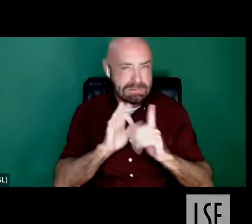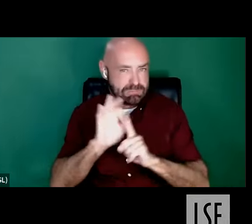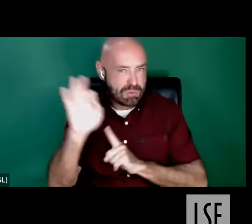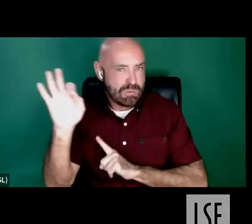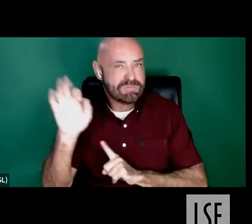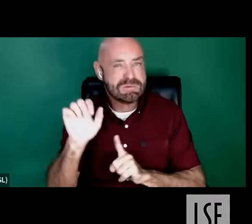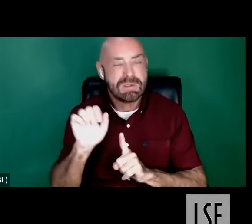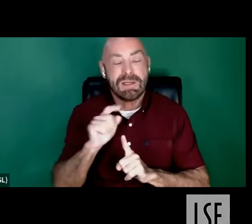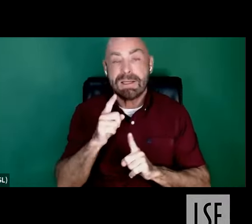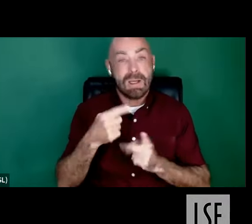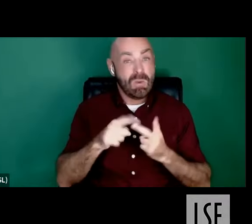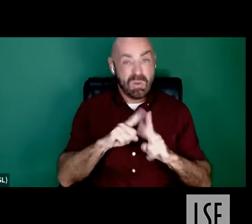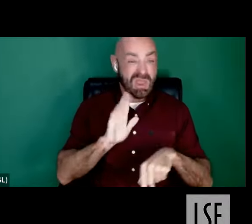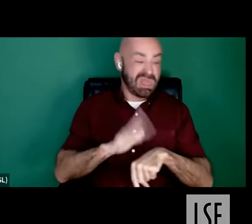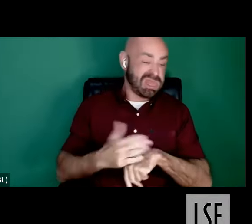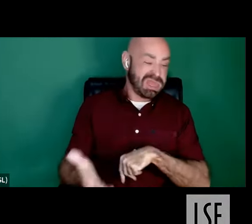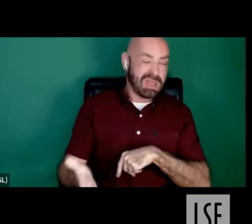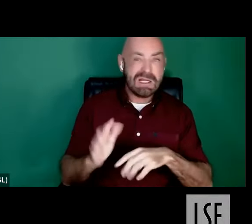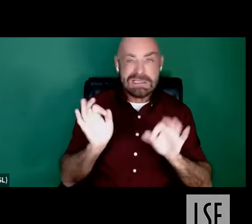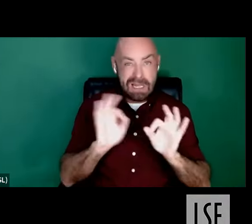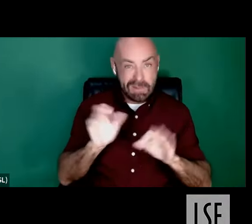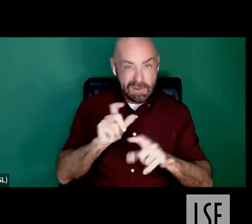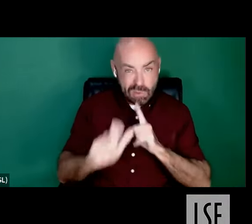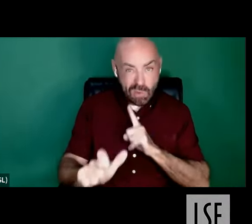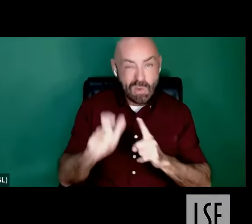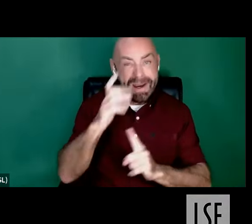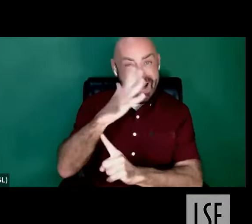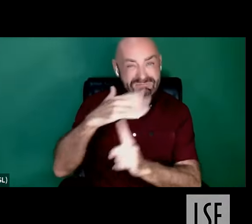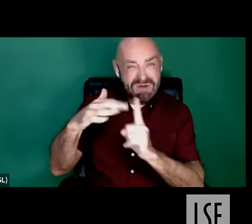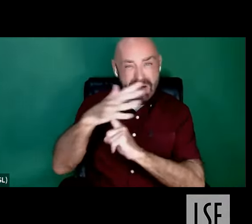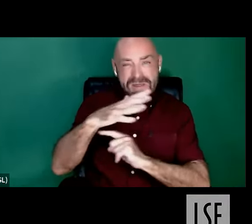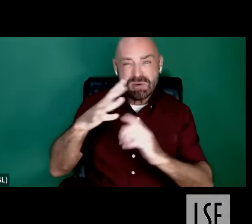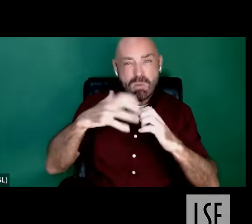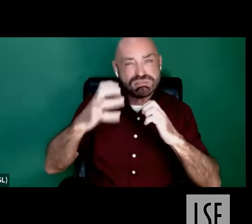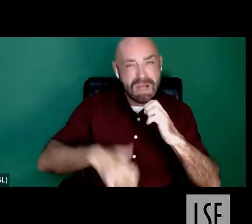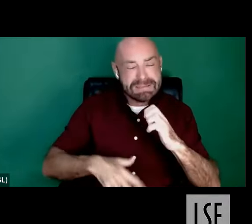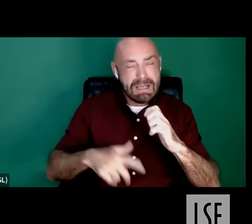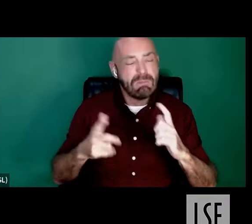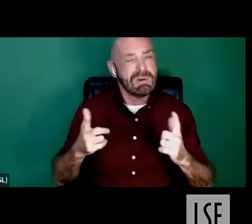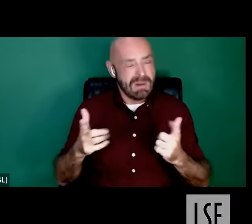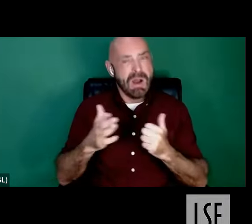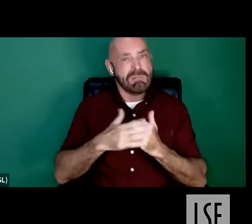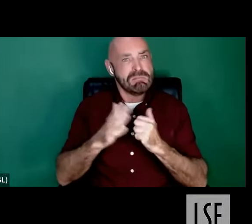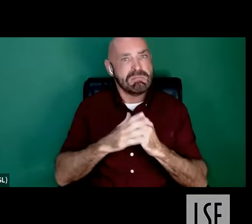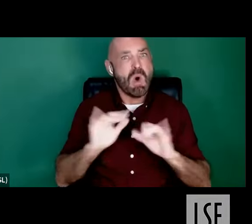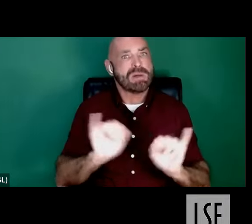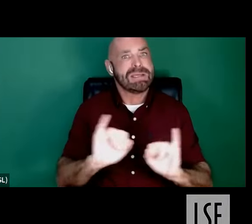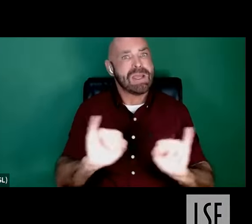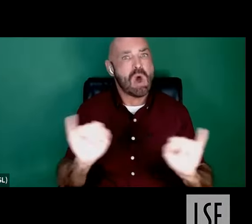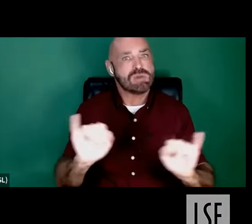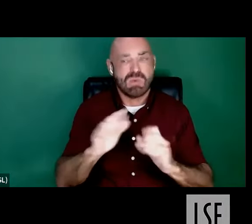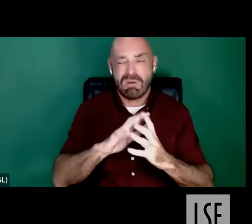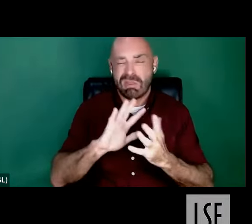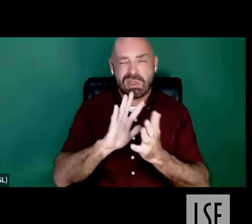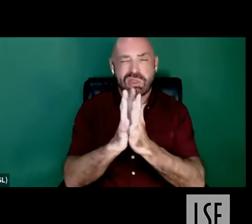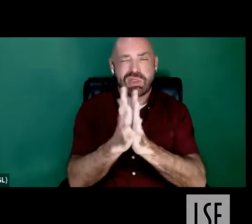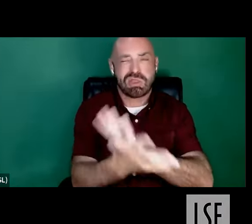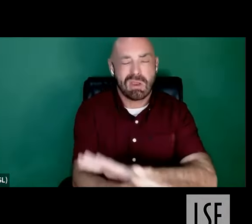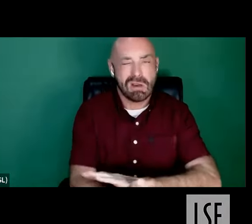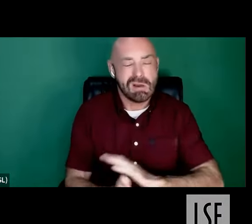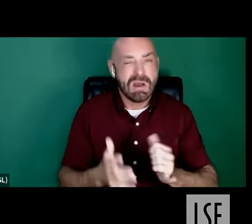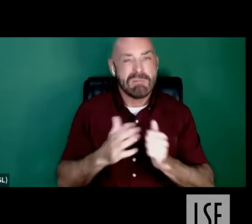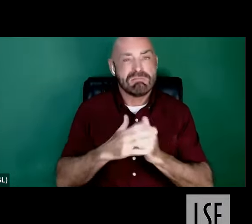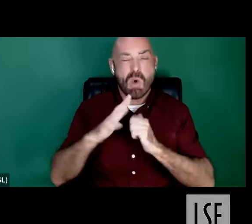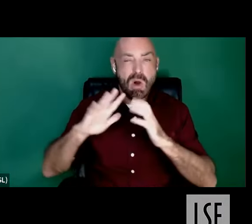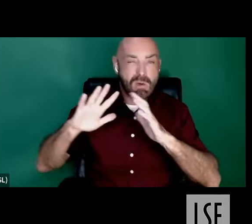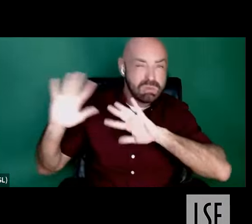don't look to stem and stop environmental breakdown, the more chaos we're going to see in the system, more devastating